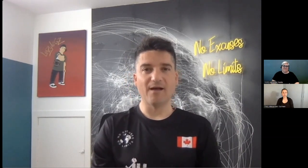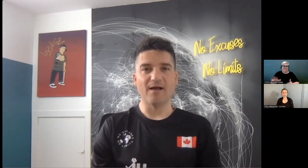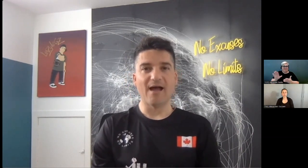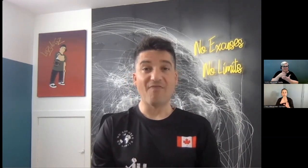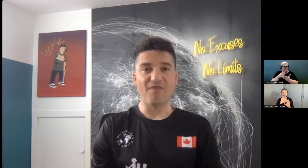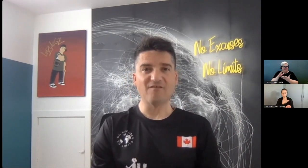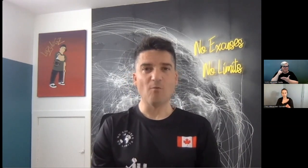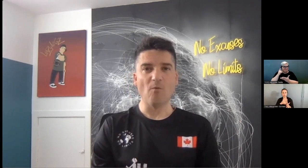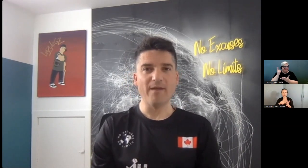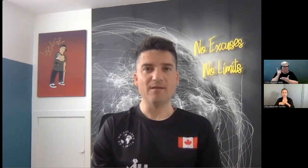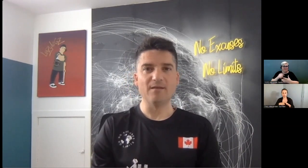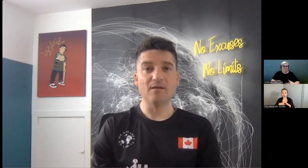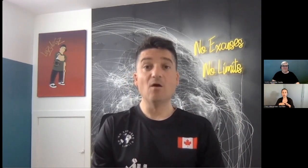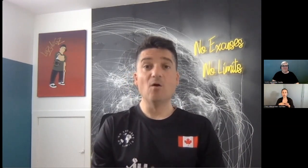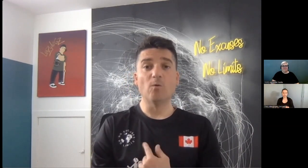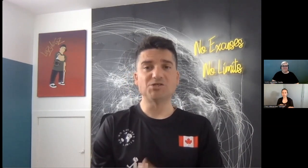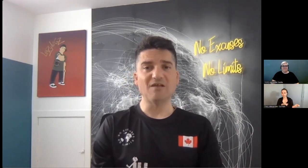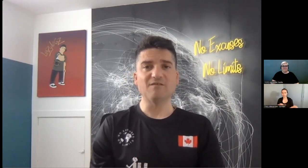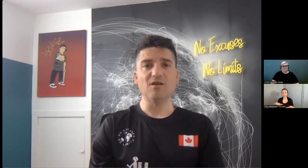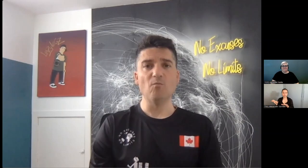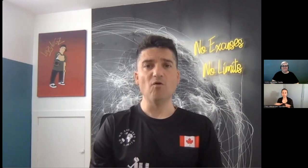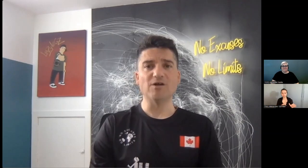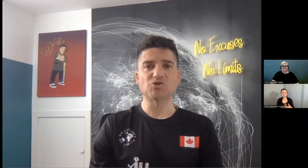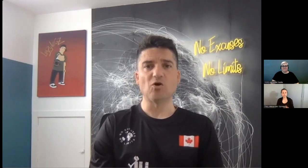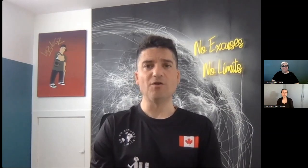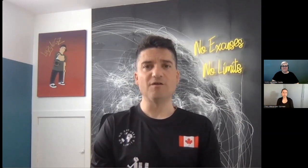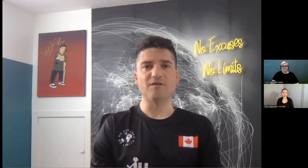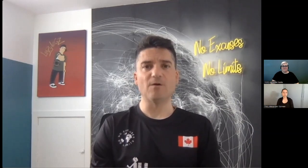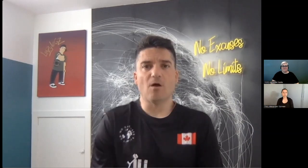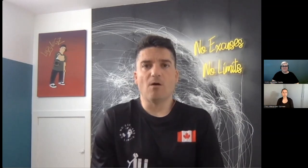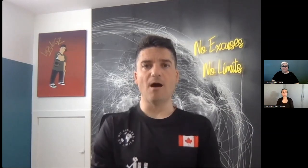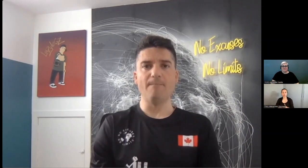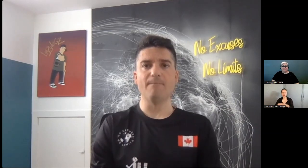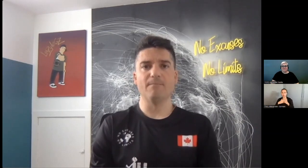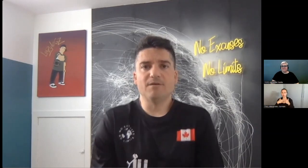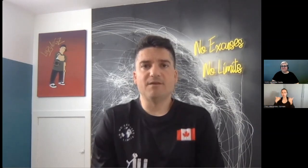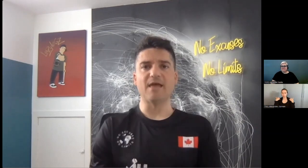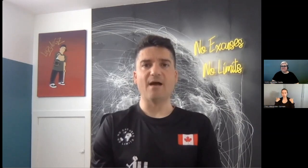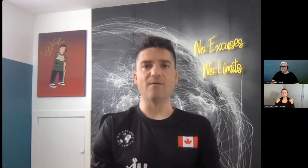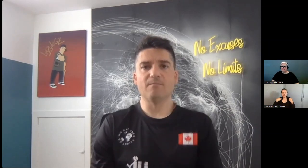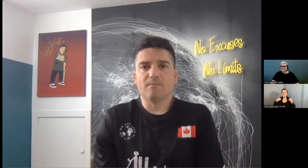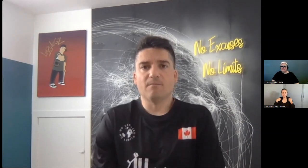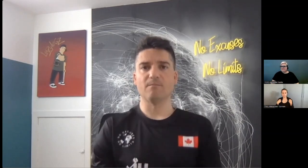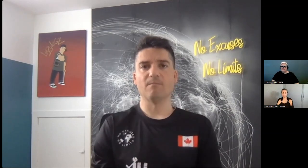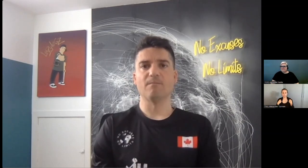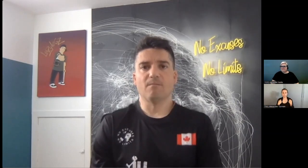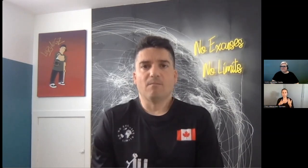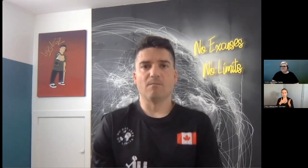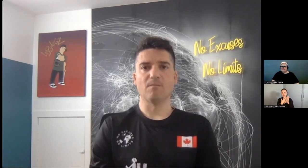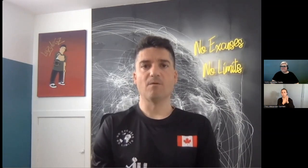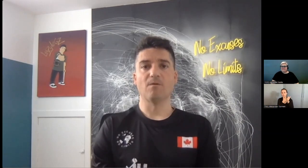So at this moment, we're just gonna move our shoulders and go up, down.